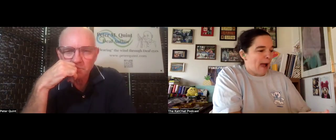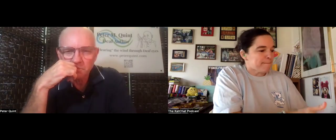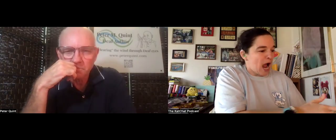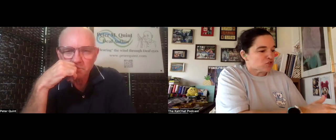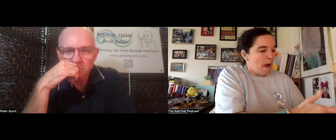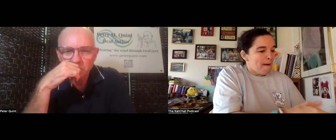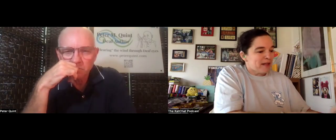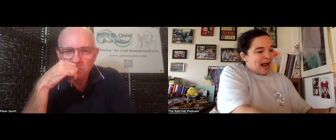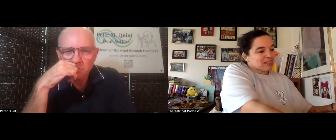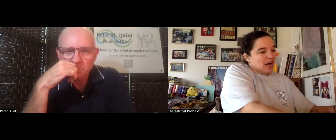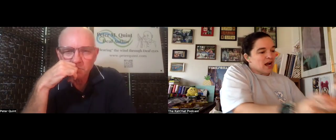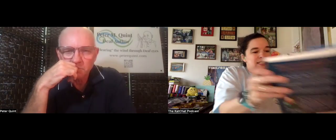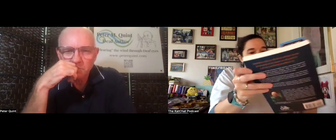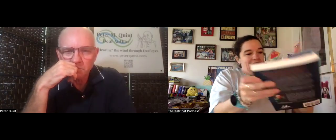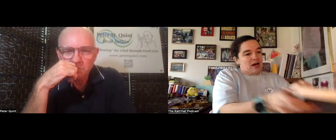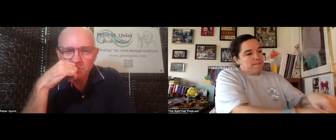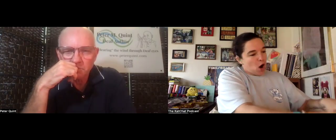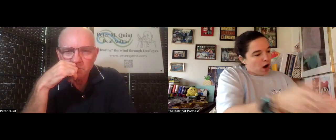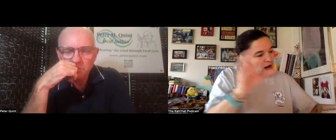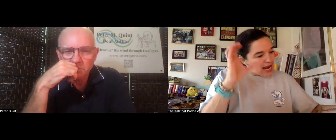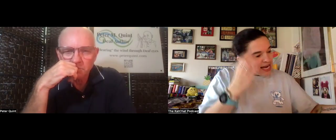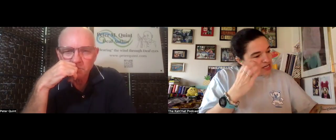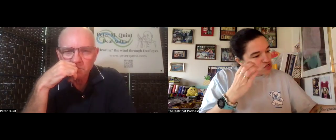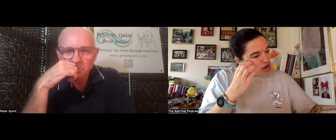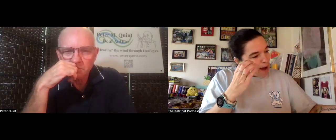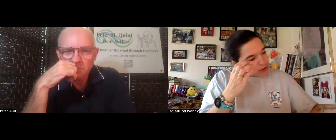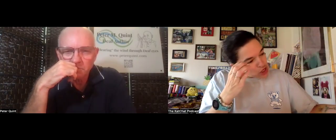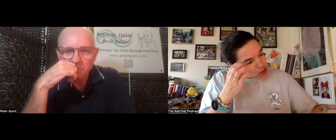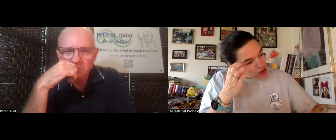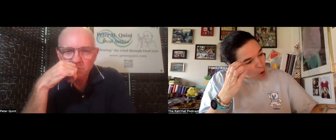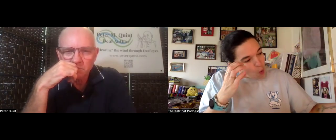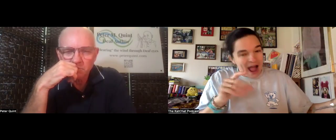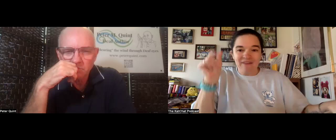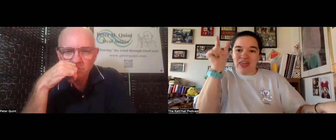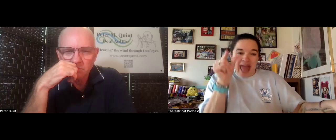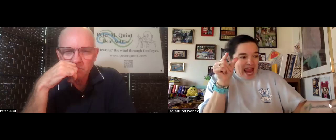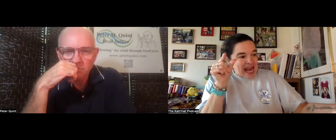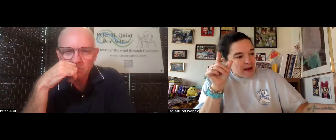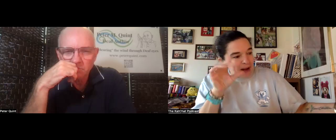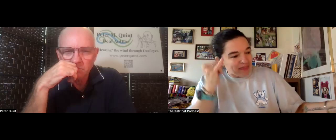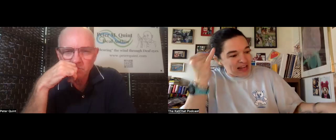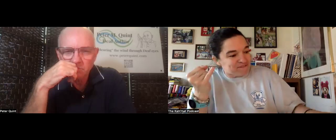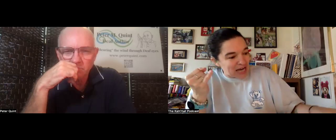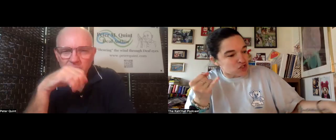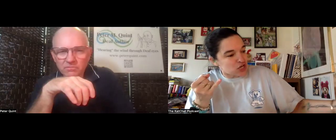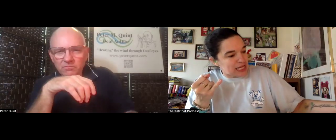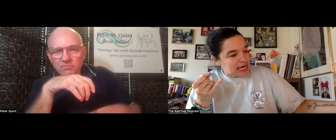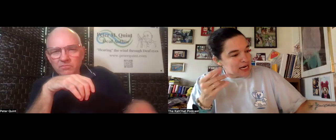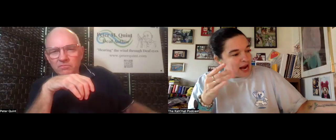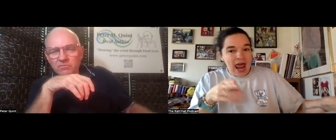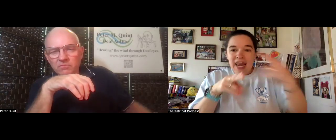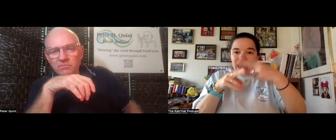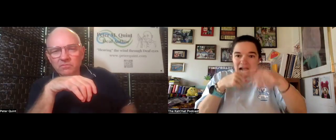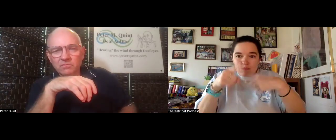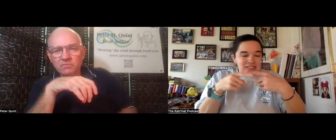is not much, but like the second book, each chapter will have the name and then